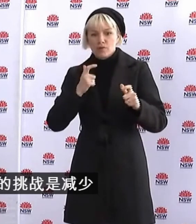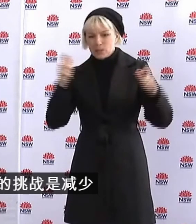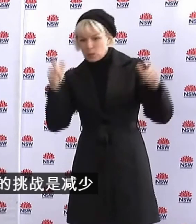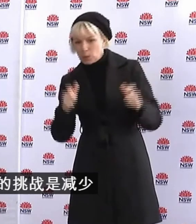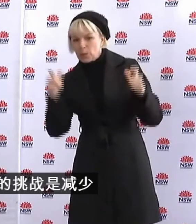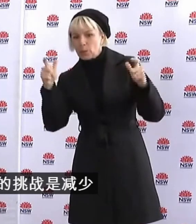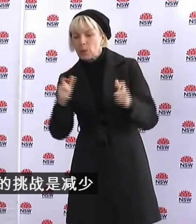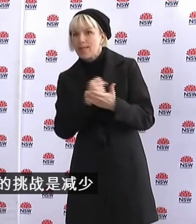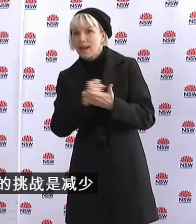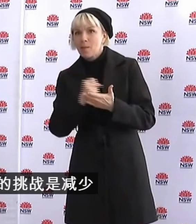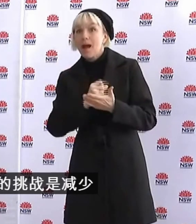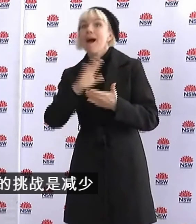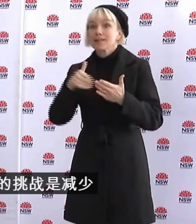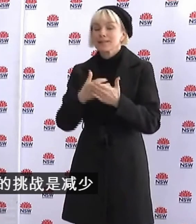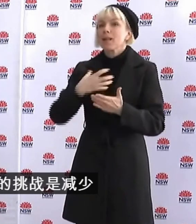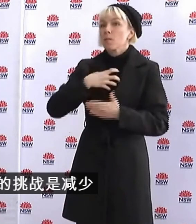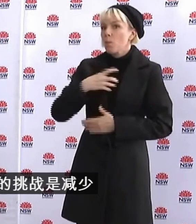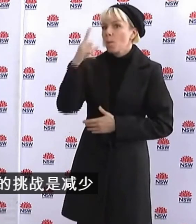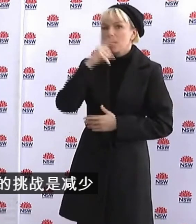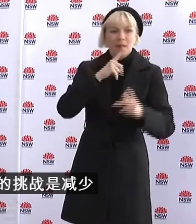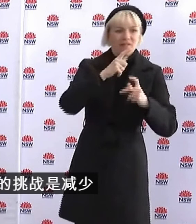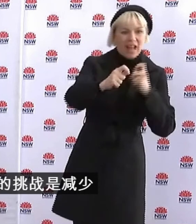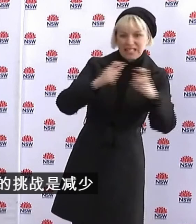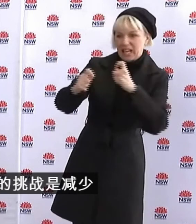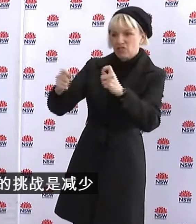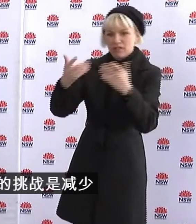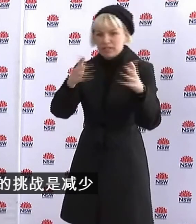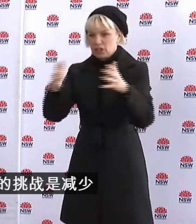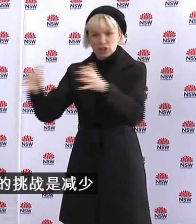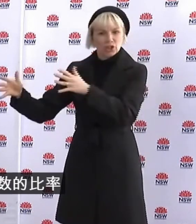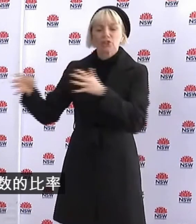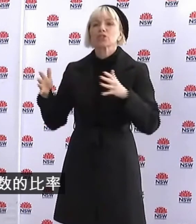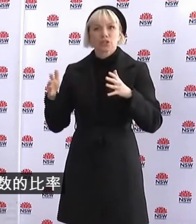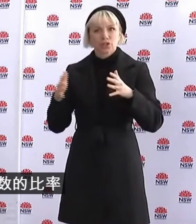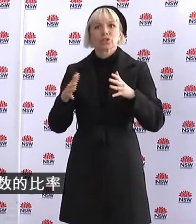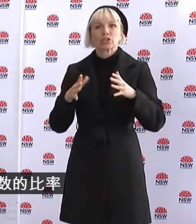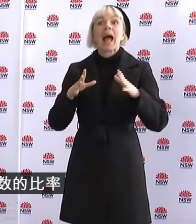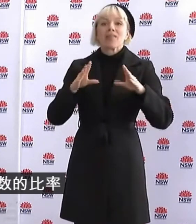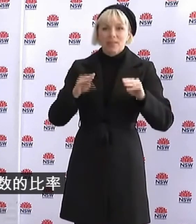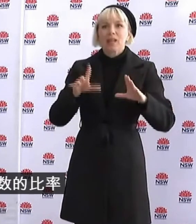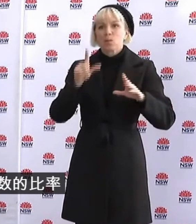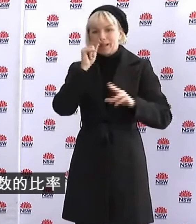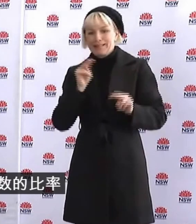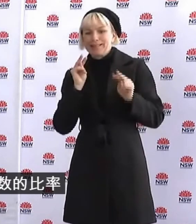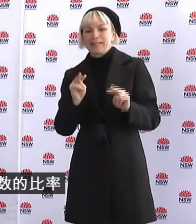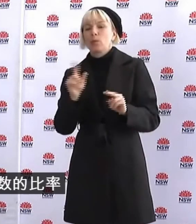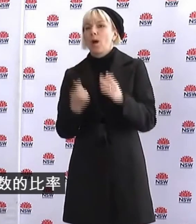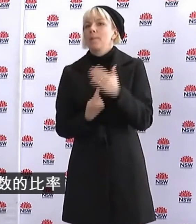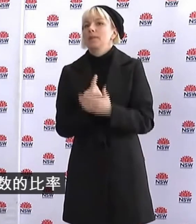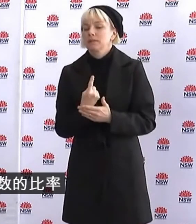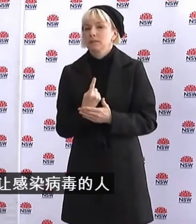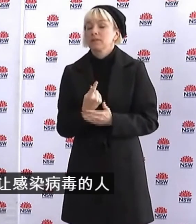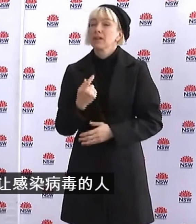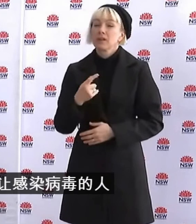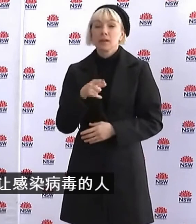and a position we continue to fight for. And our biggest challenge is reducing the rate of those numbers in the community that are infectious every